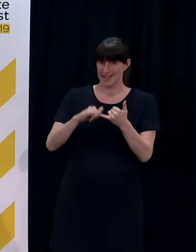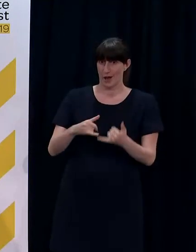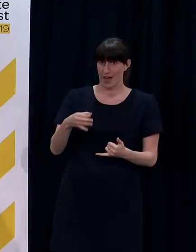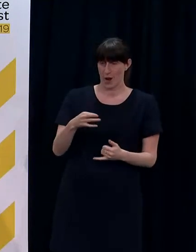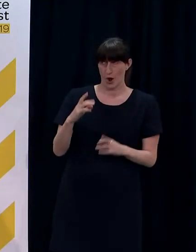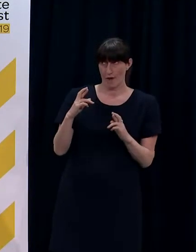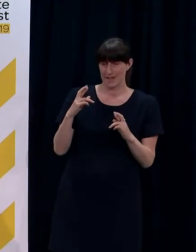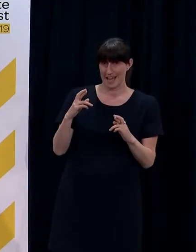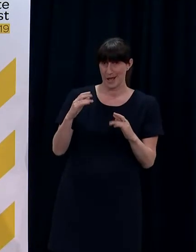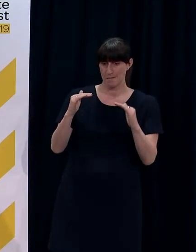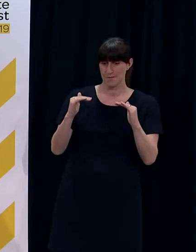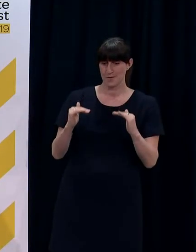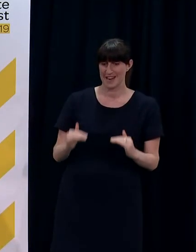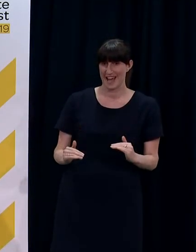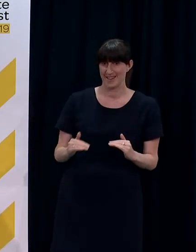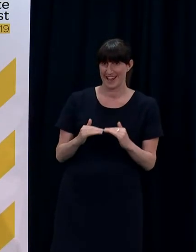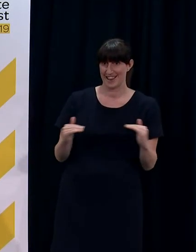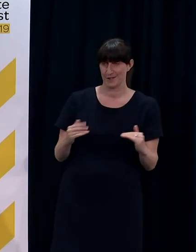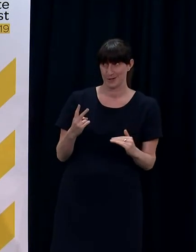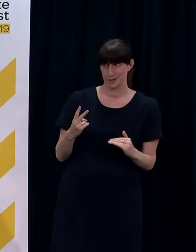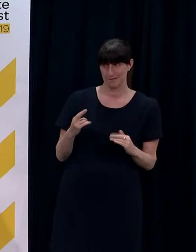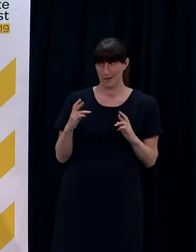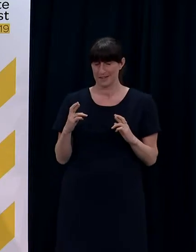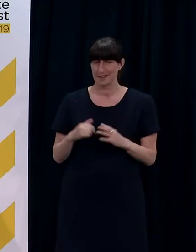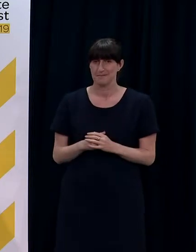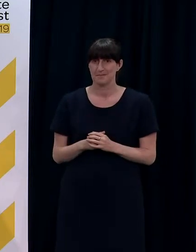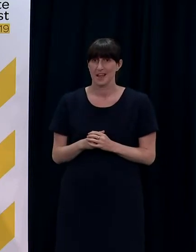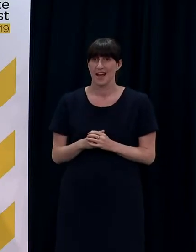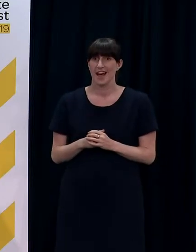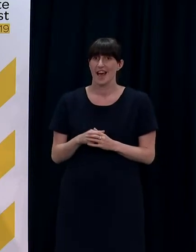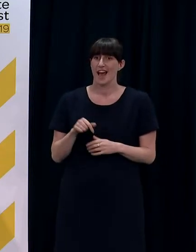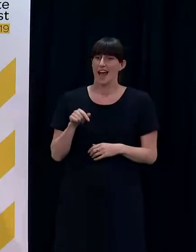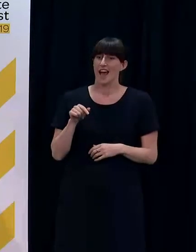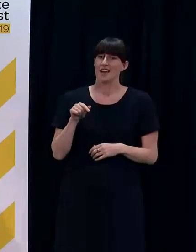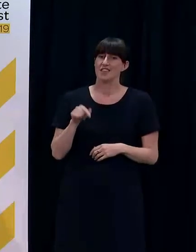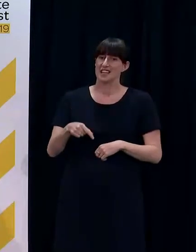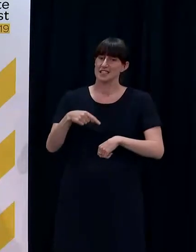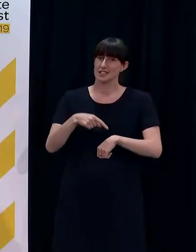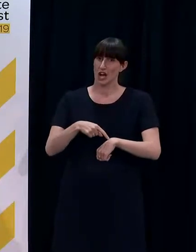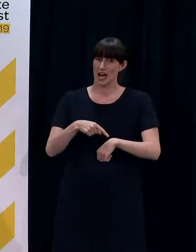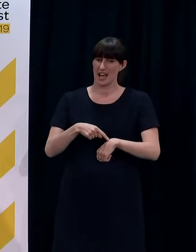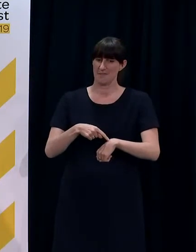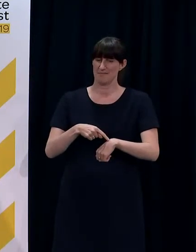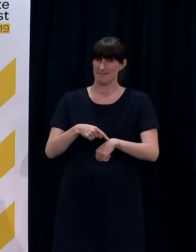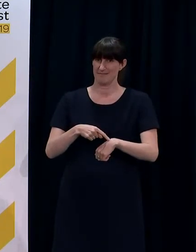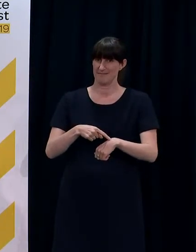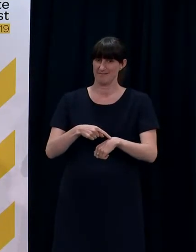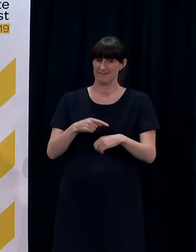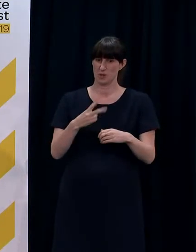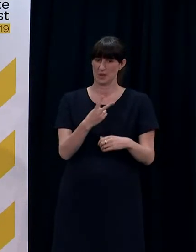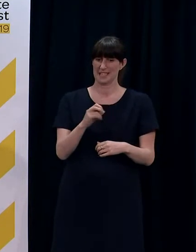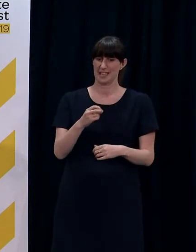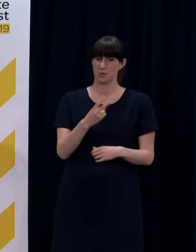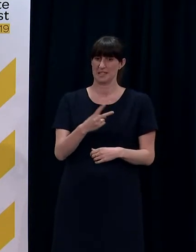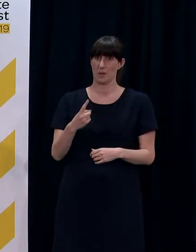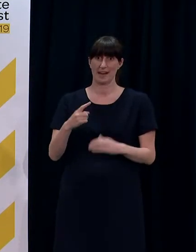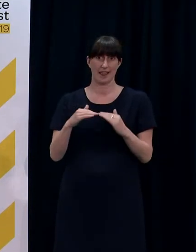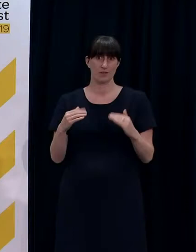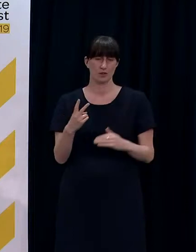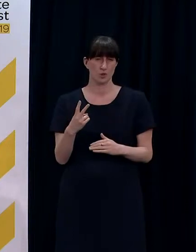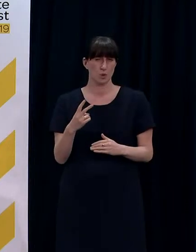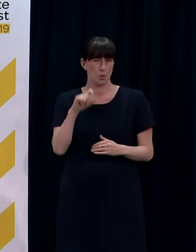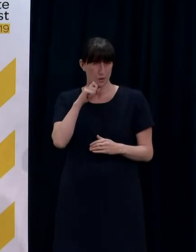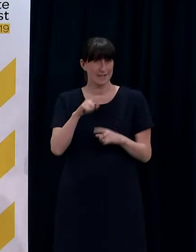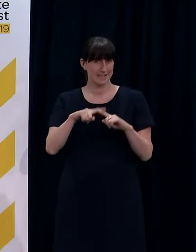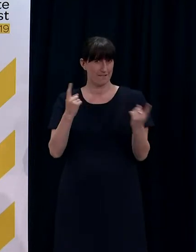them, how is level 2 this time around likely to be different to level 2 last year? Yeah, so I